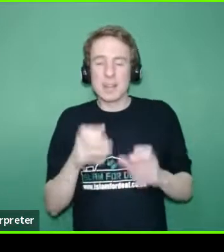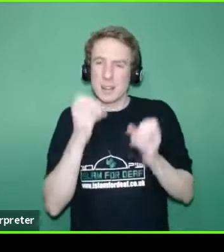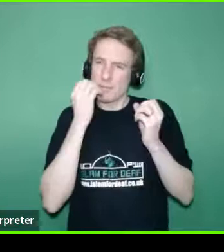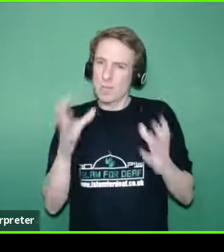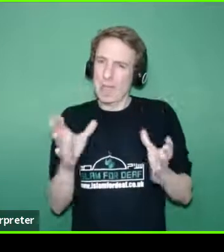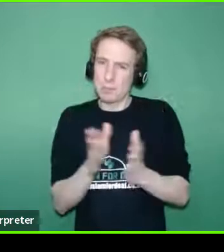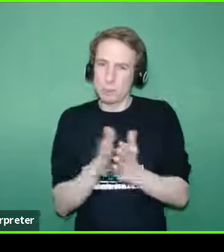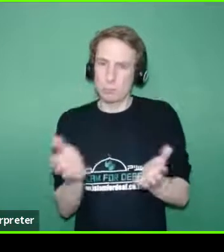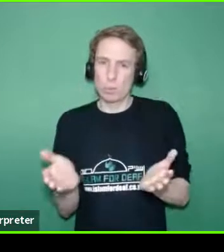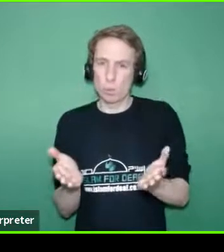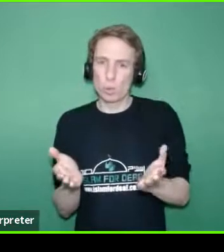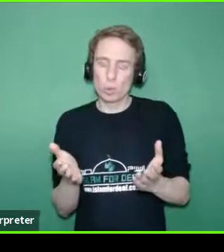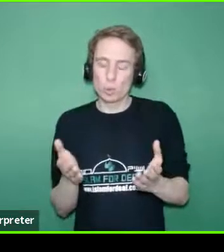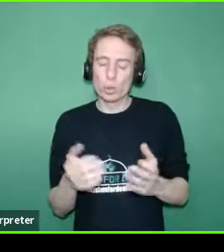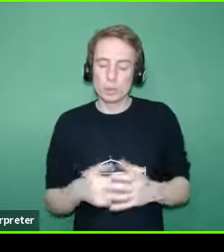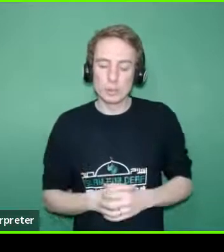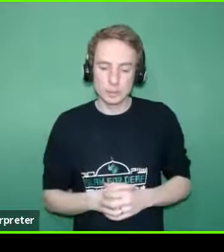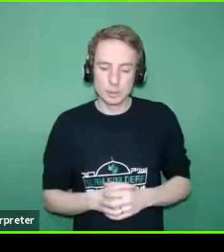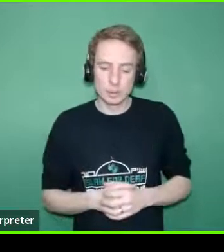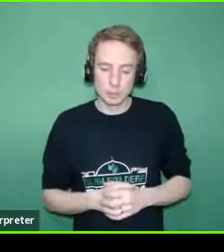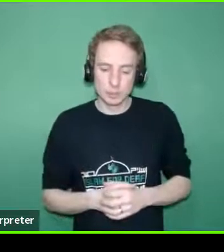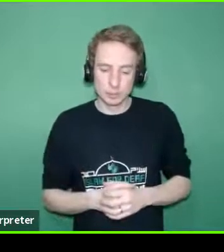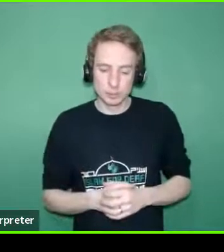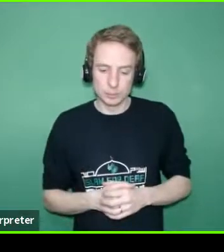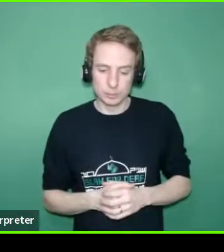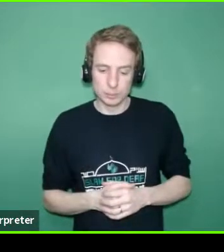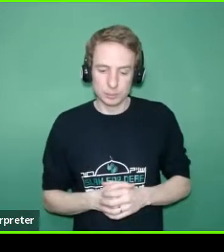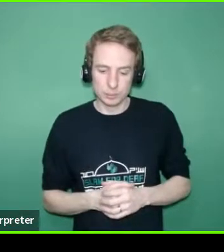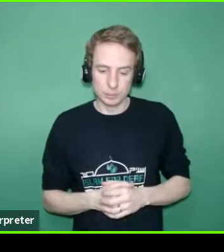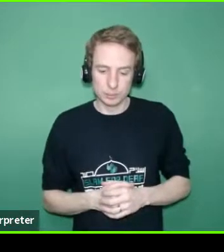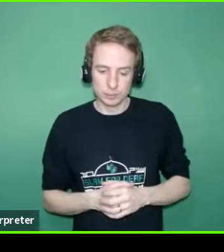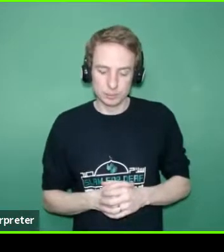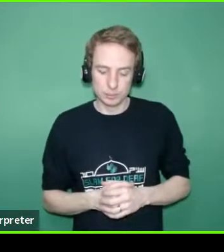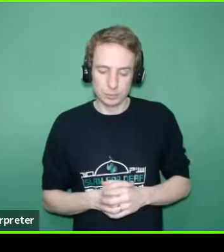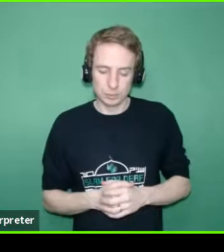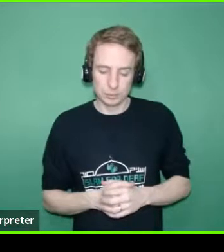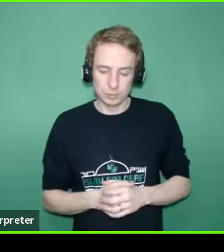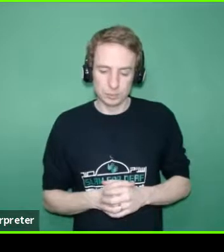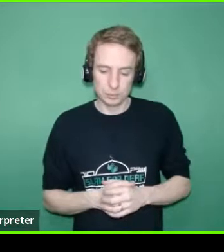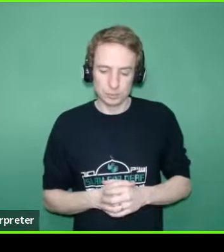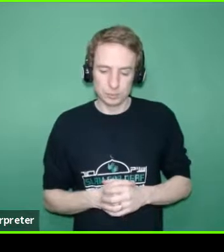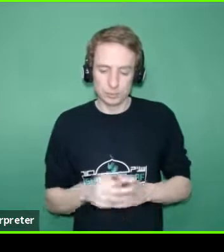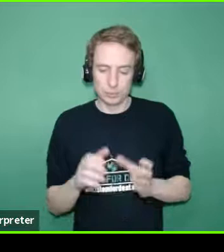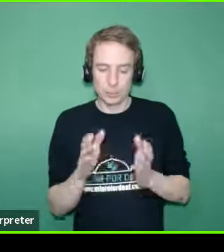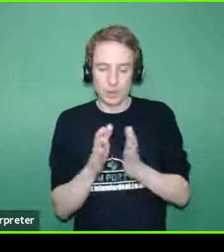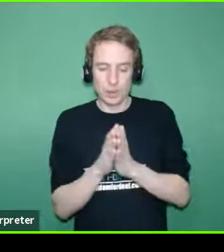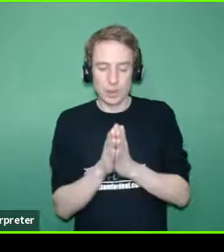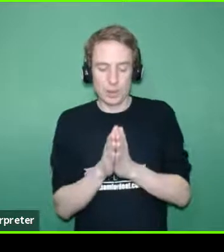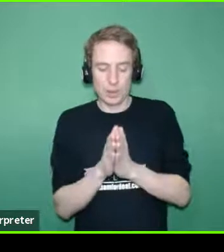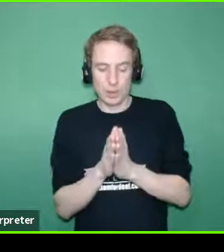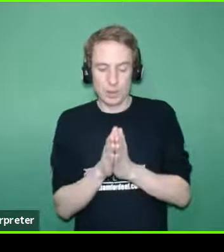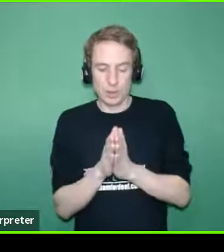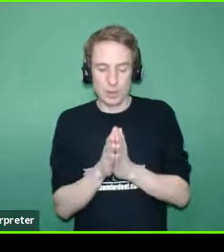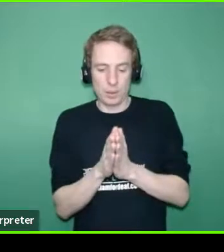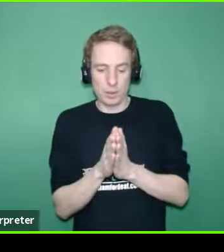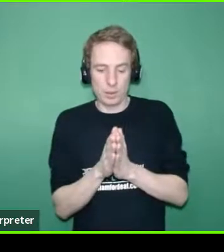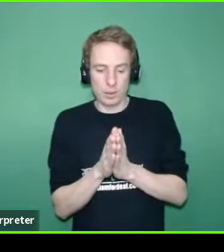it. I'll give the Arabic name so you know it. It's Ihya Ulum ad-Din, the